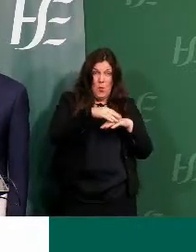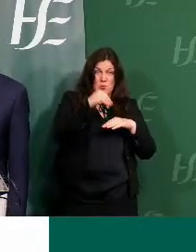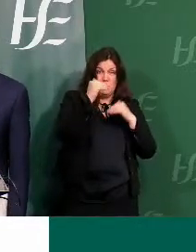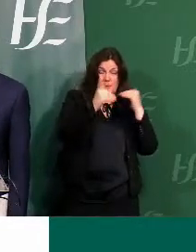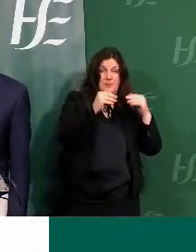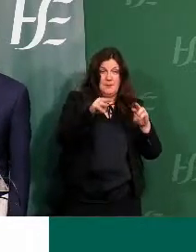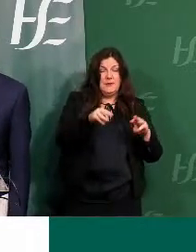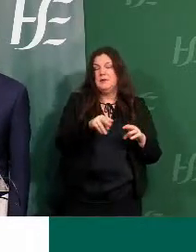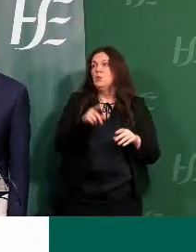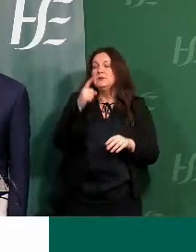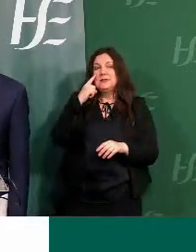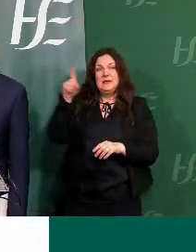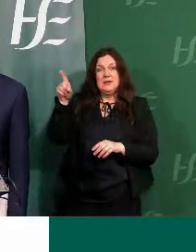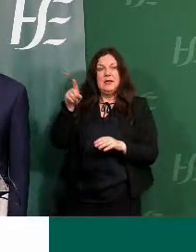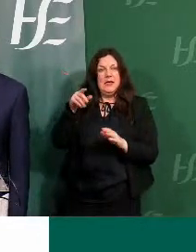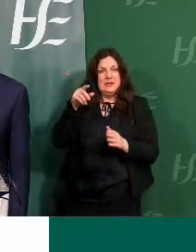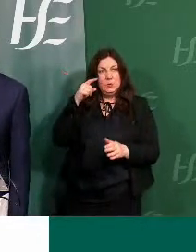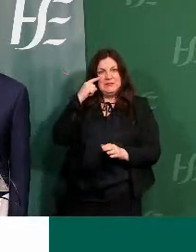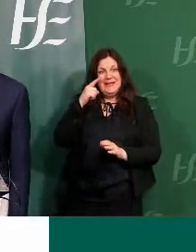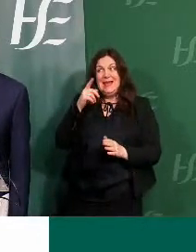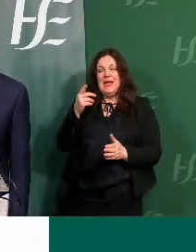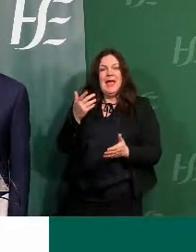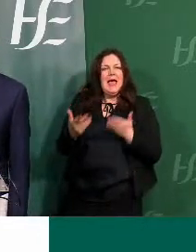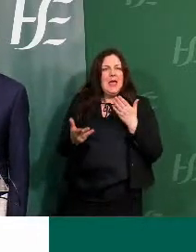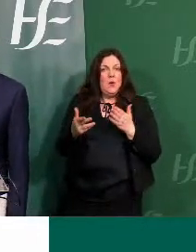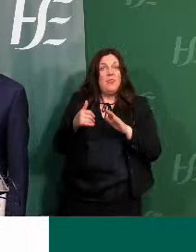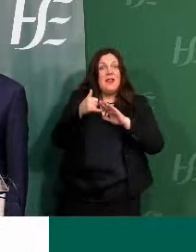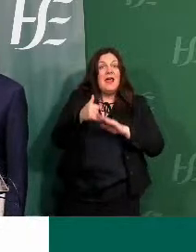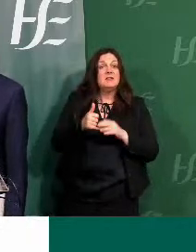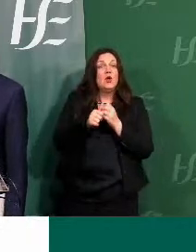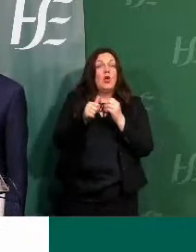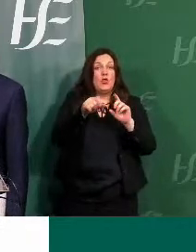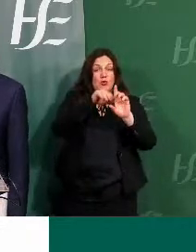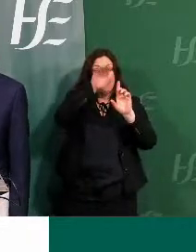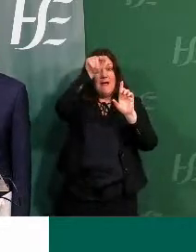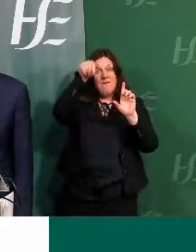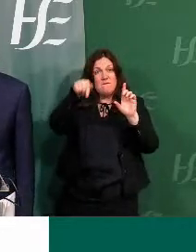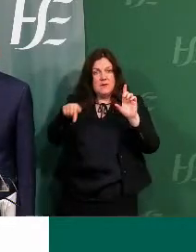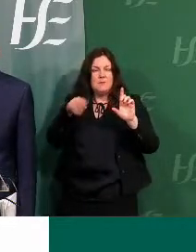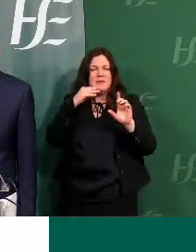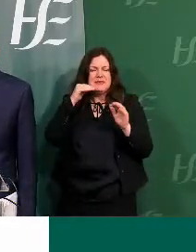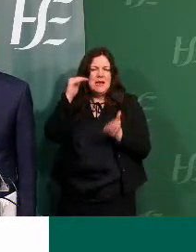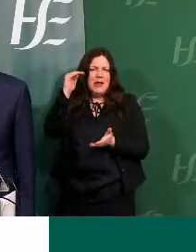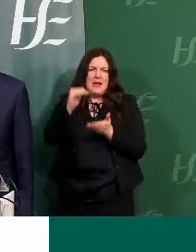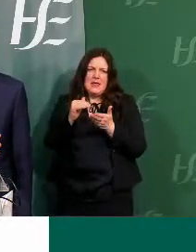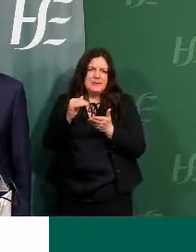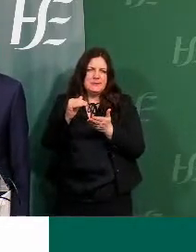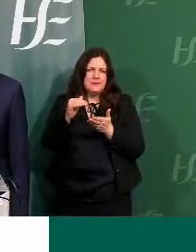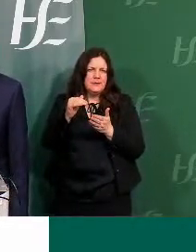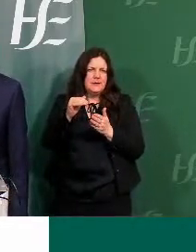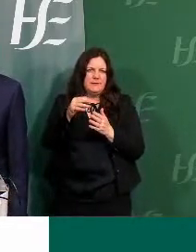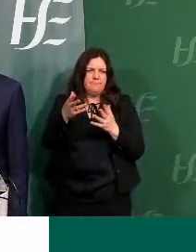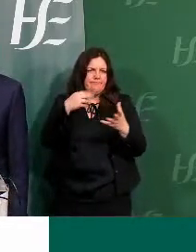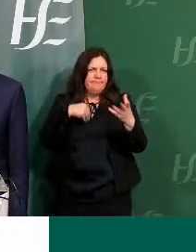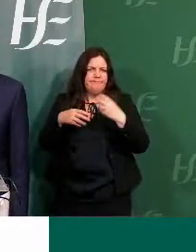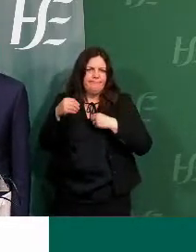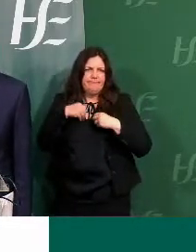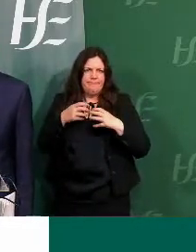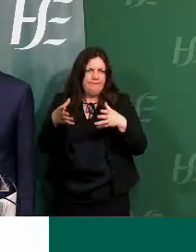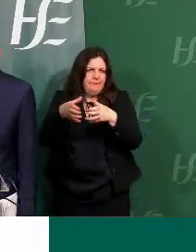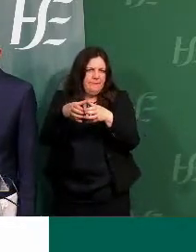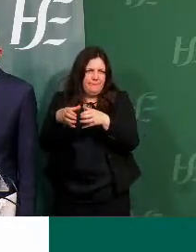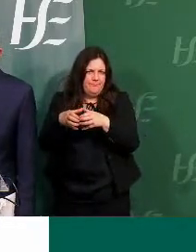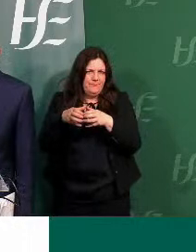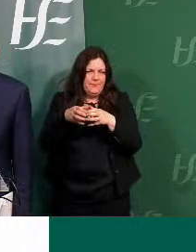through in that last graph to reduction in cases. And I've no doubt it'll translate through to reduction in harm too, and going right through those age groups.